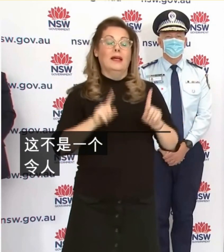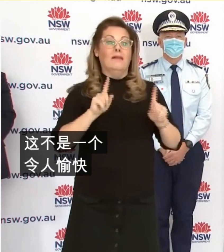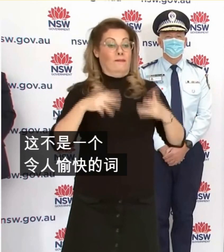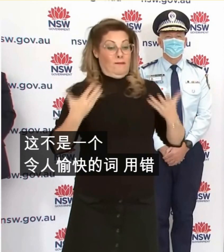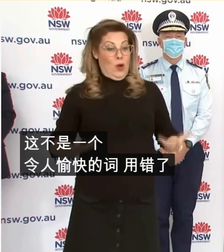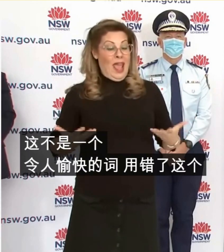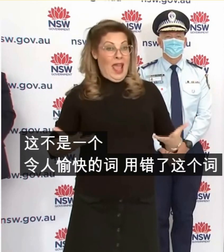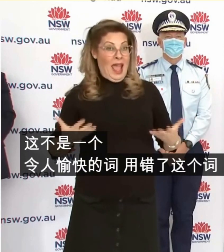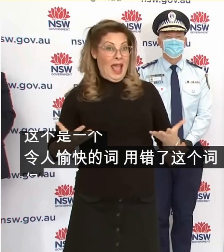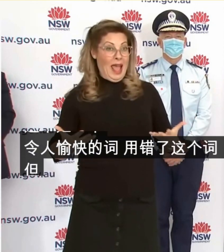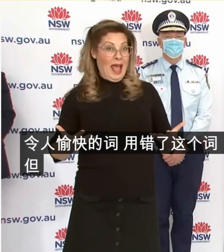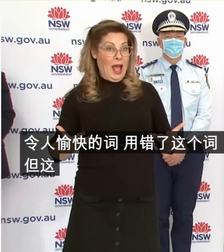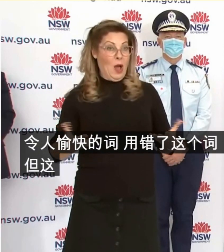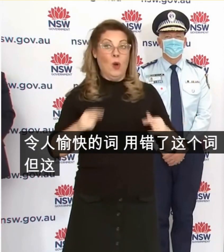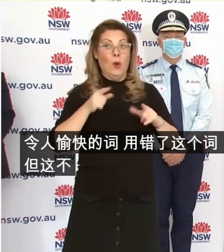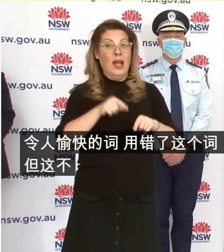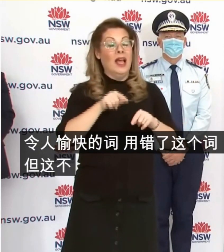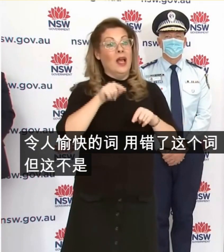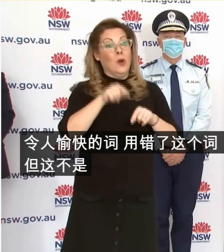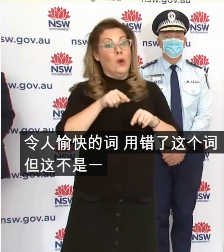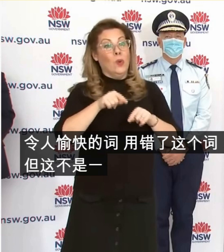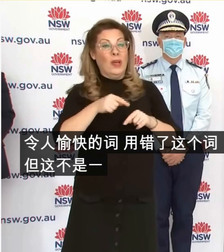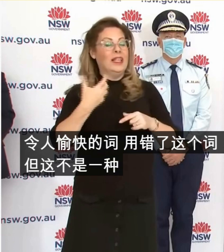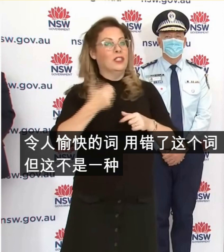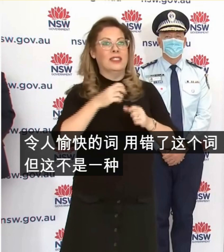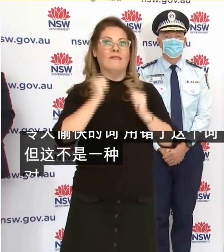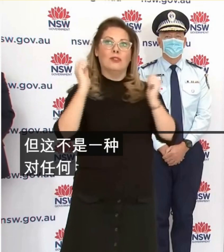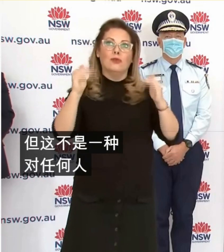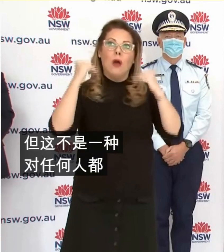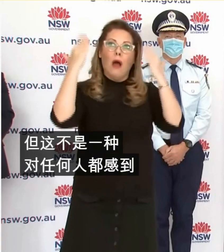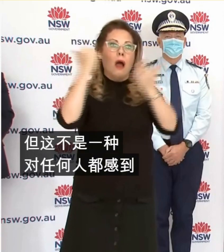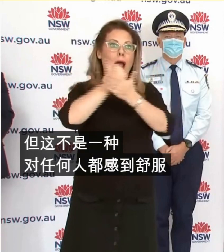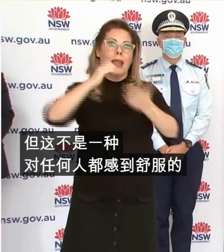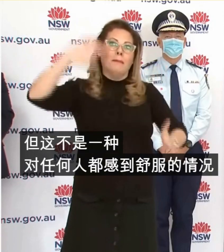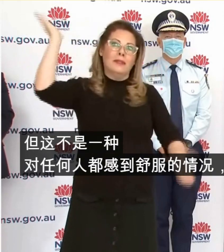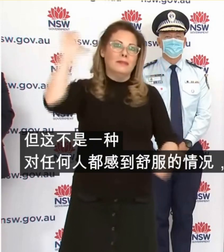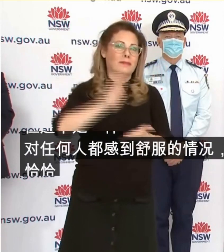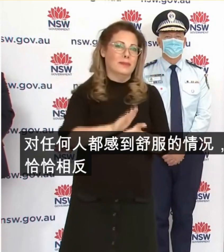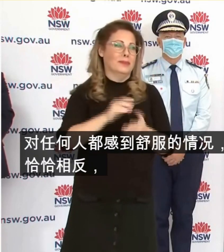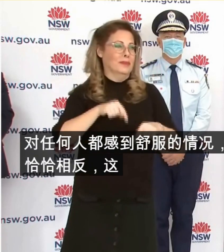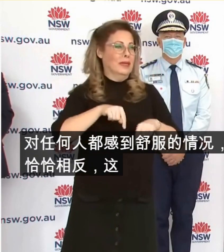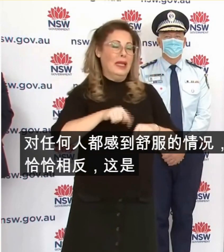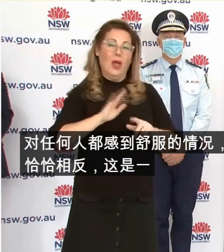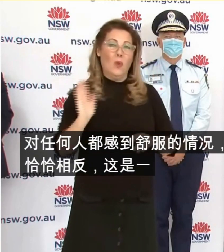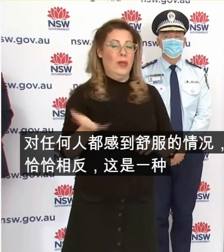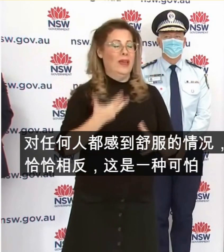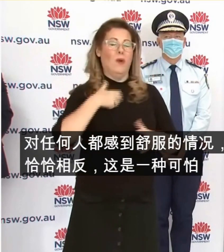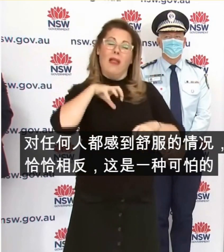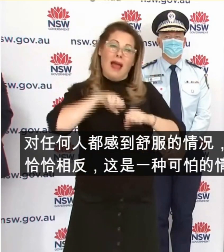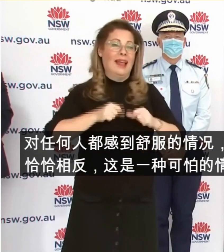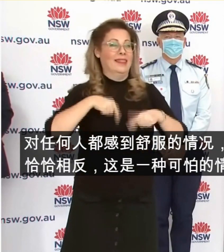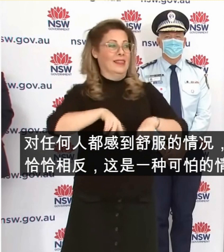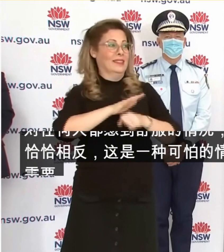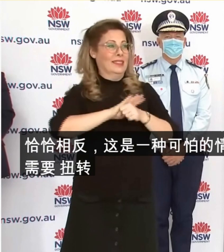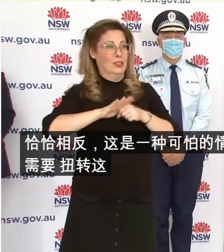a pleasant is the wrong word to use, but it's not a situation that rests comfortably with anybody. Quite the opposite. It's a